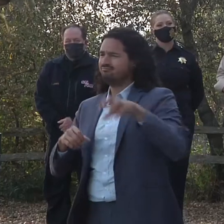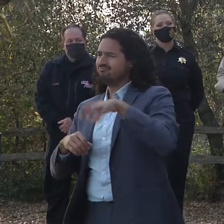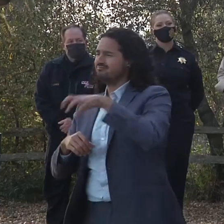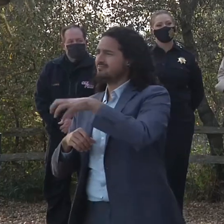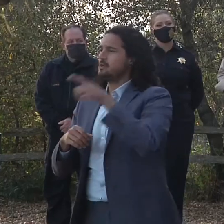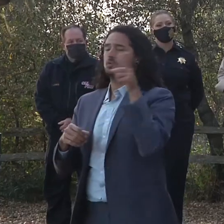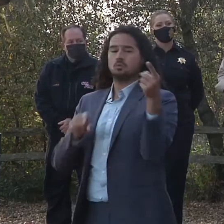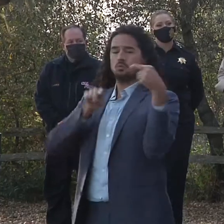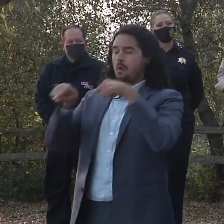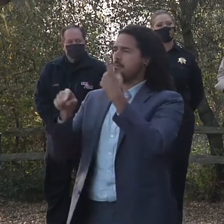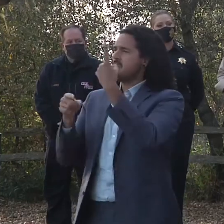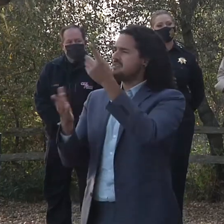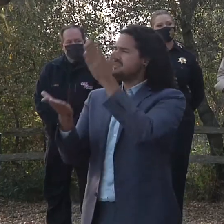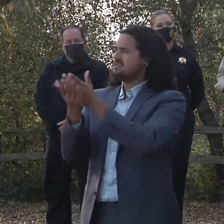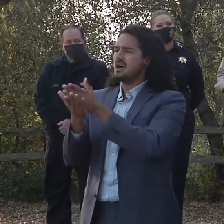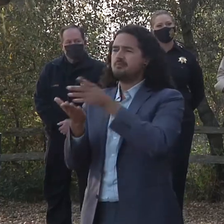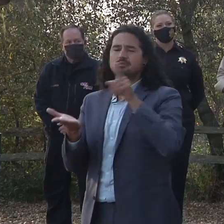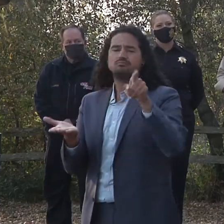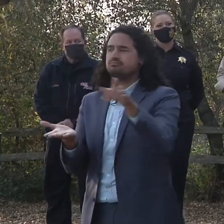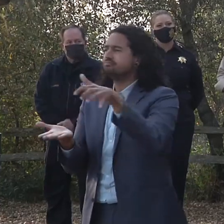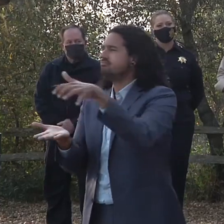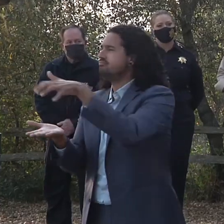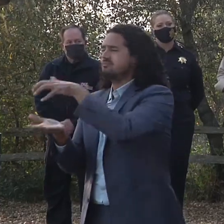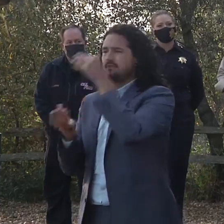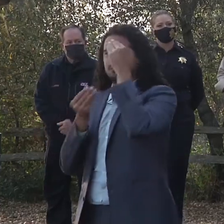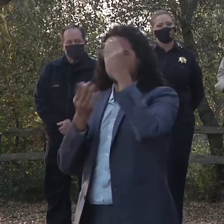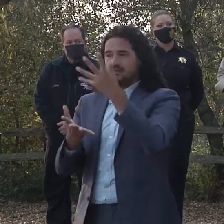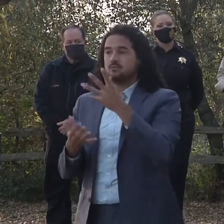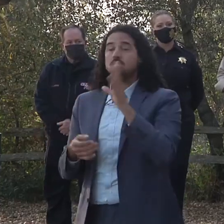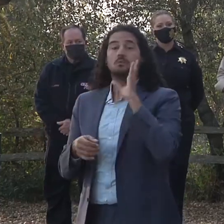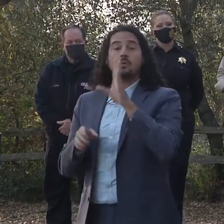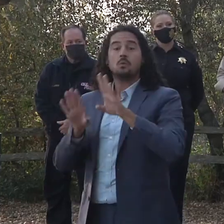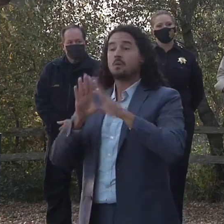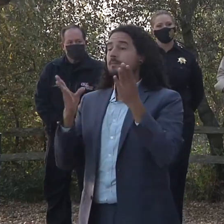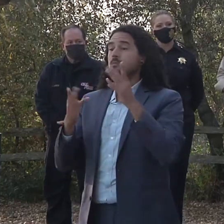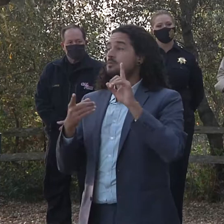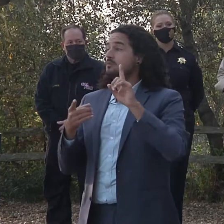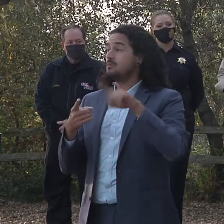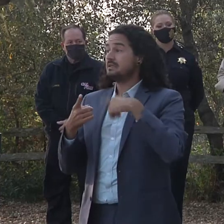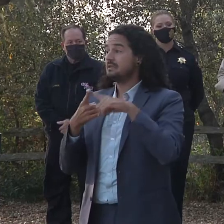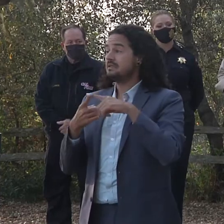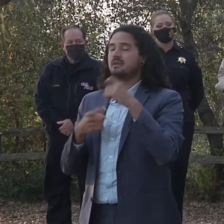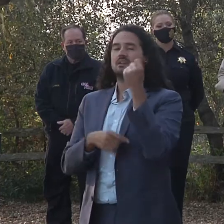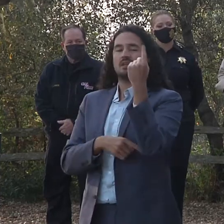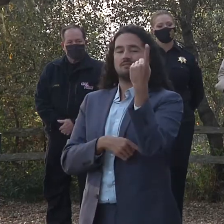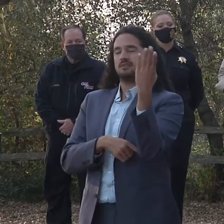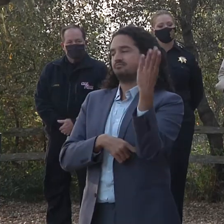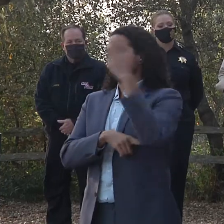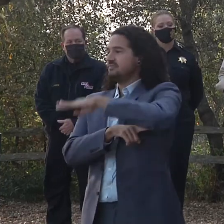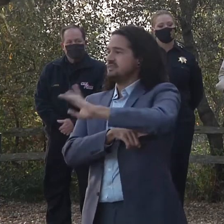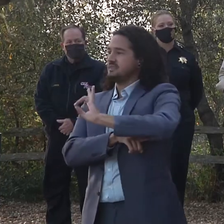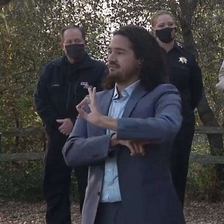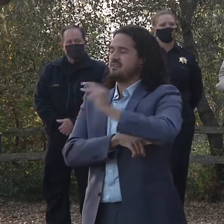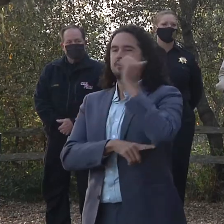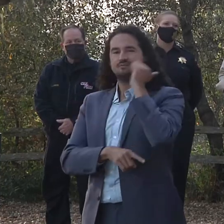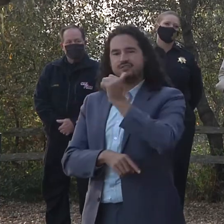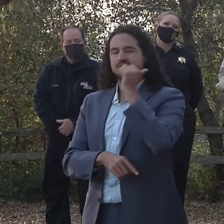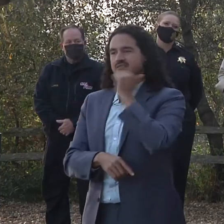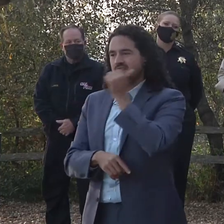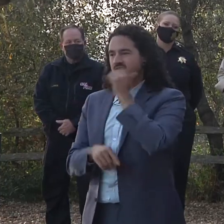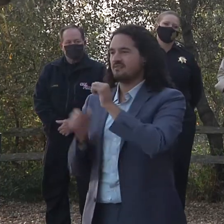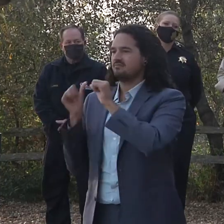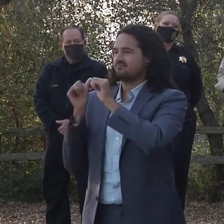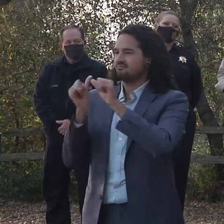process. It will be open 11 to 7 daily. It is located at the Kaiser Permanente Arena in downtown Santa Cruz